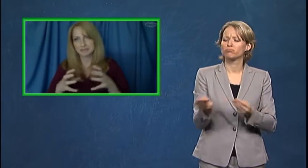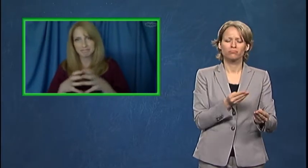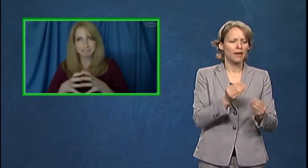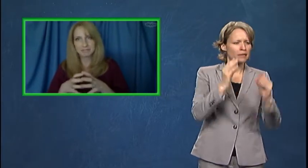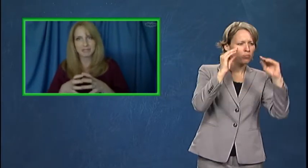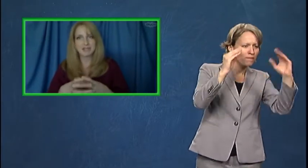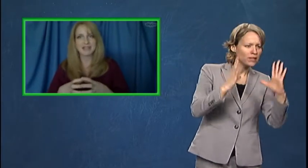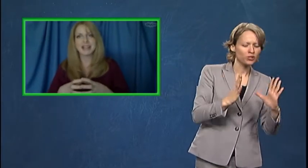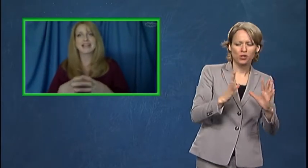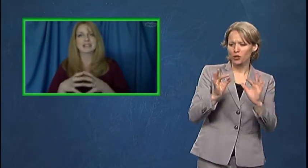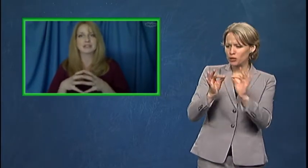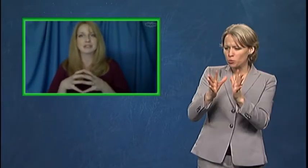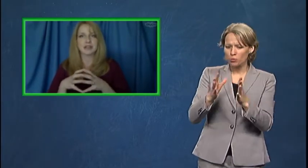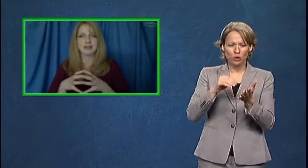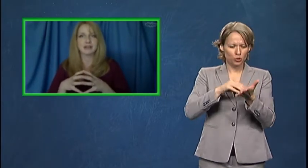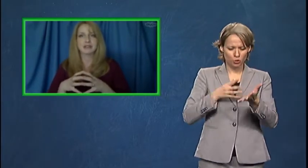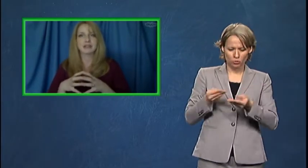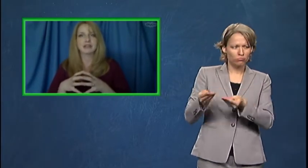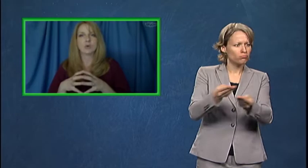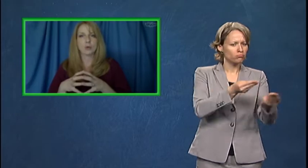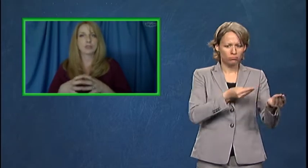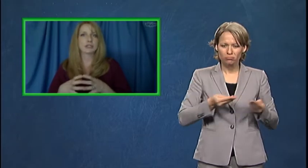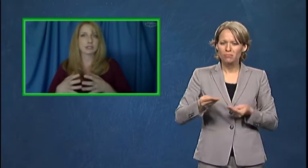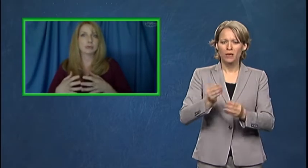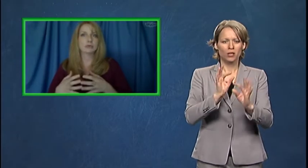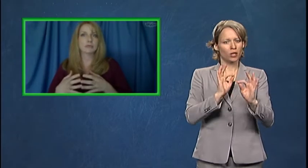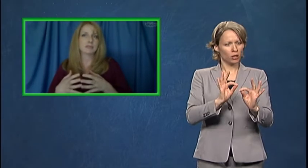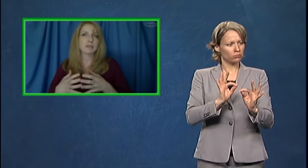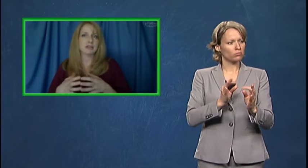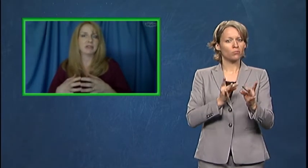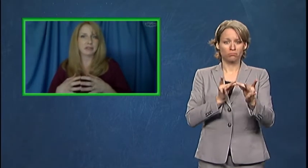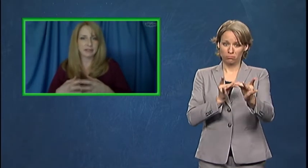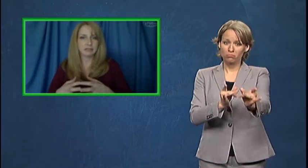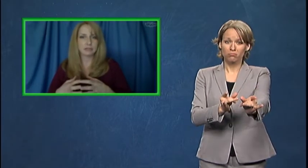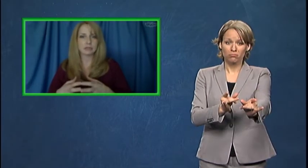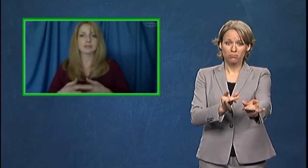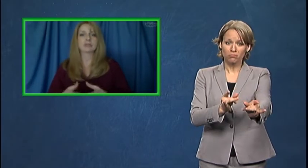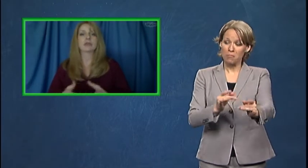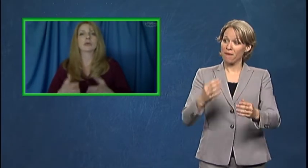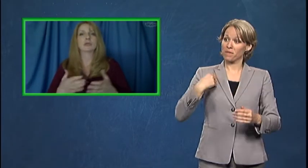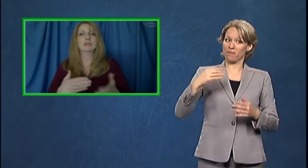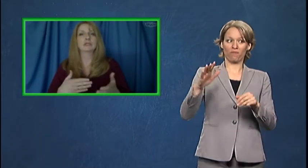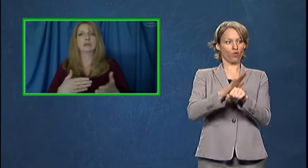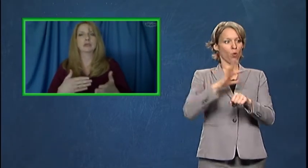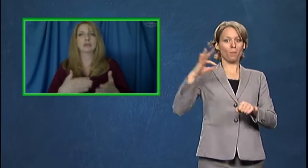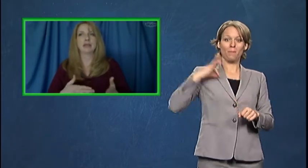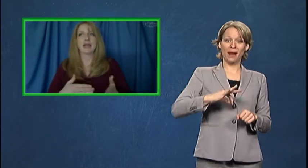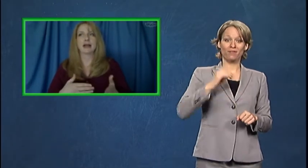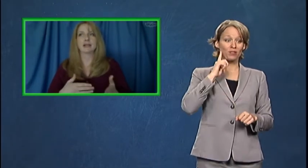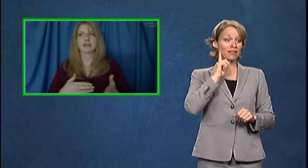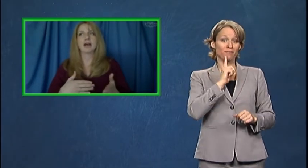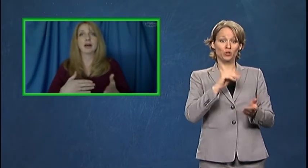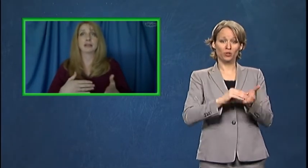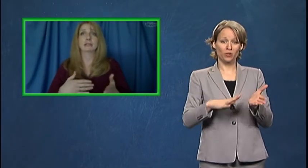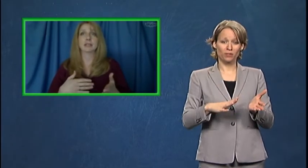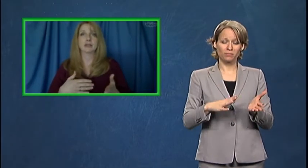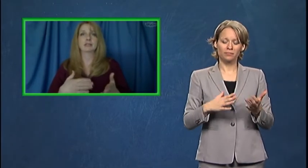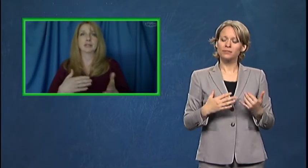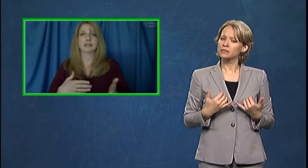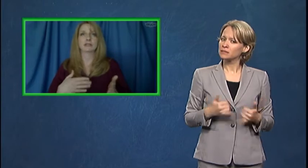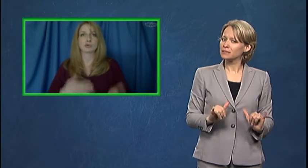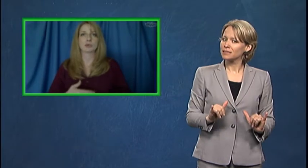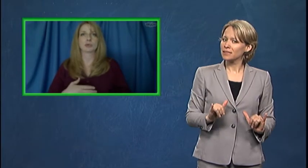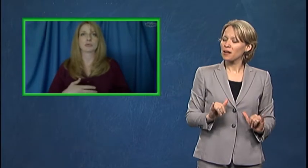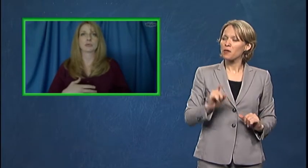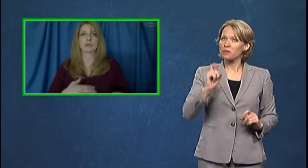are contained and worked to the benefit of the deaf student, we still want to look at hiring